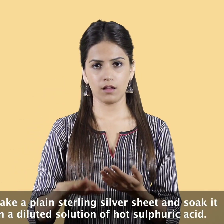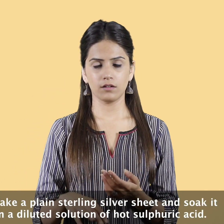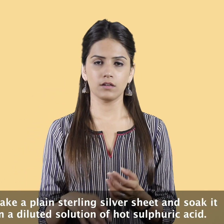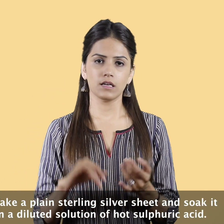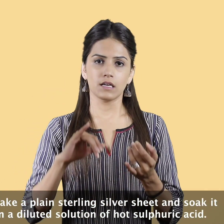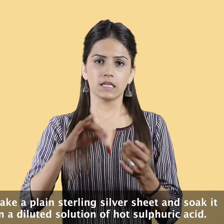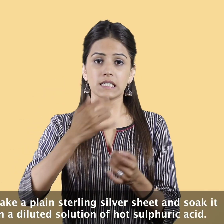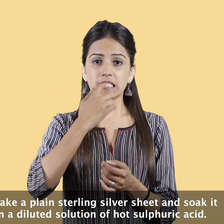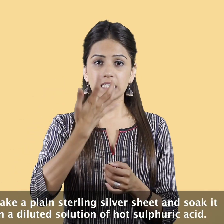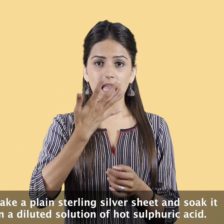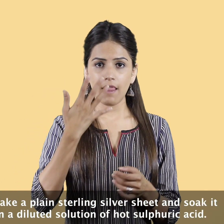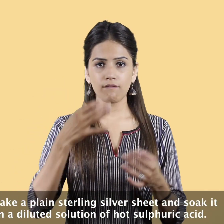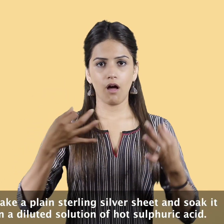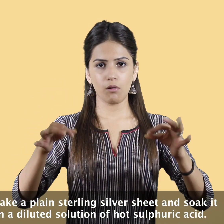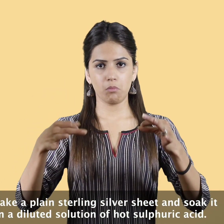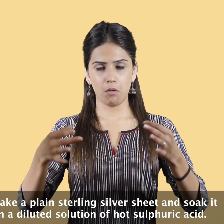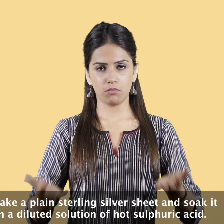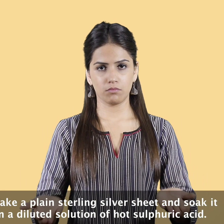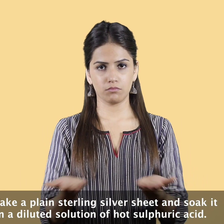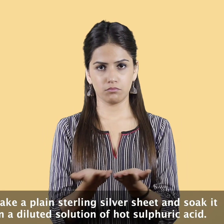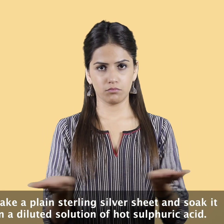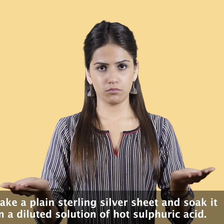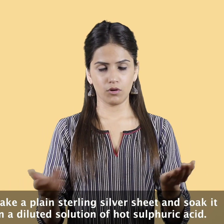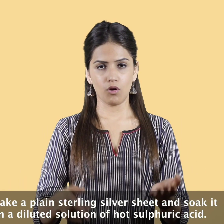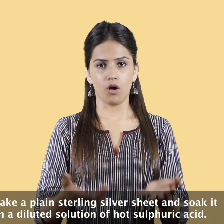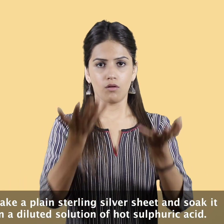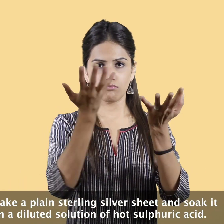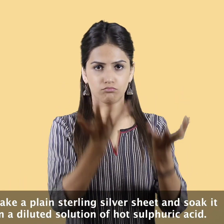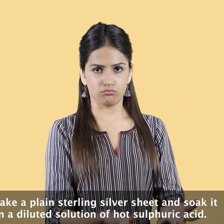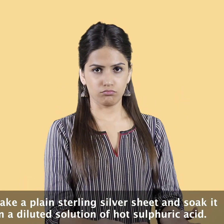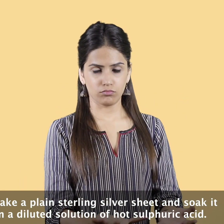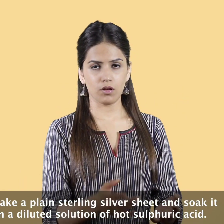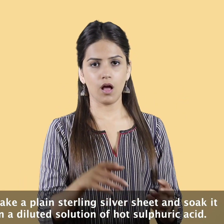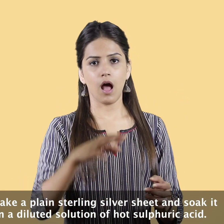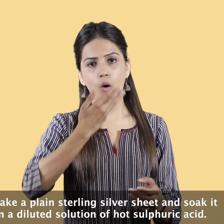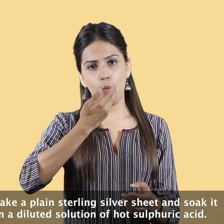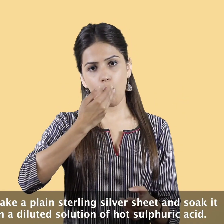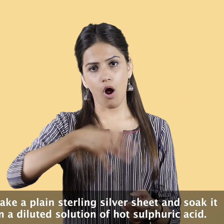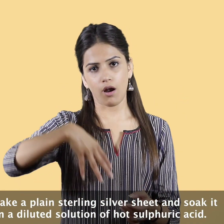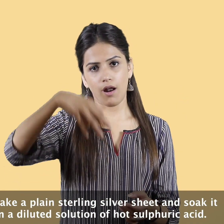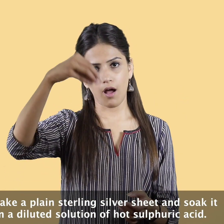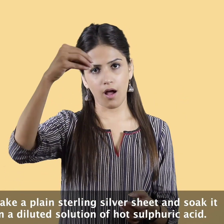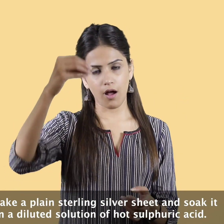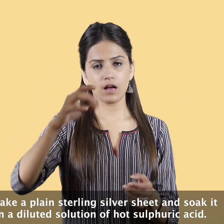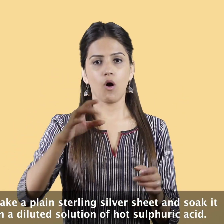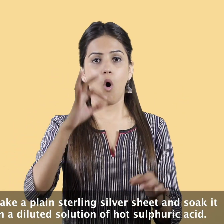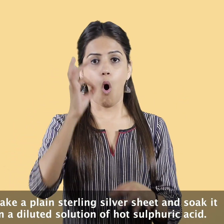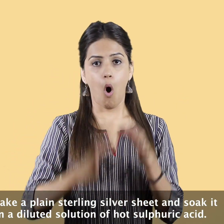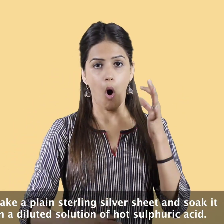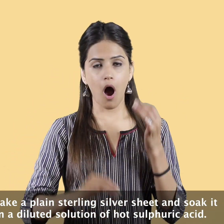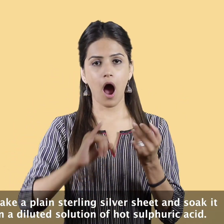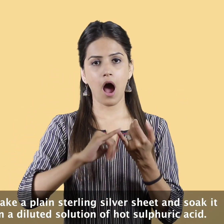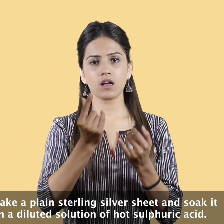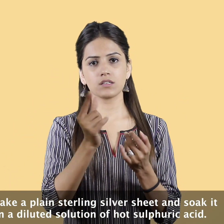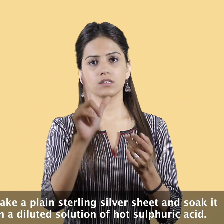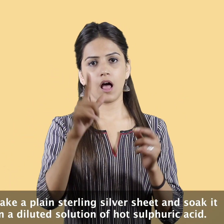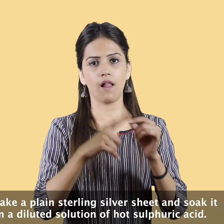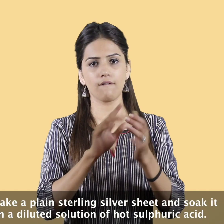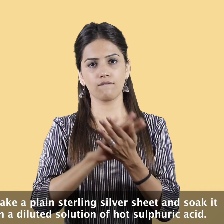sterling silver sheet and soak it in a diluted solution of hot sulfuric acid.